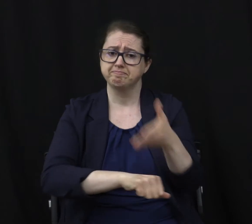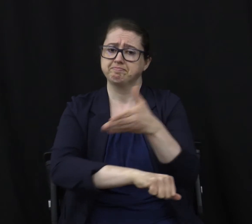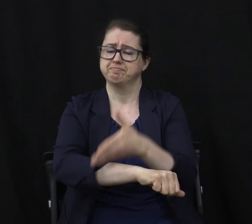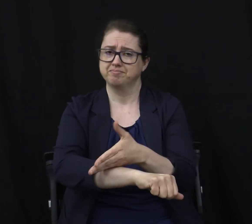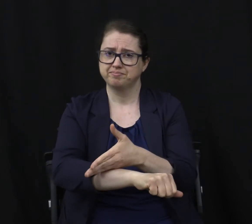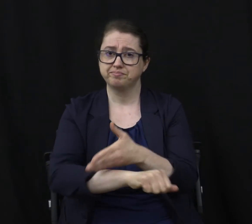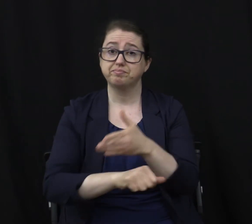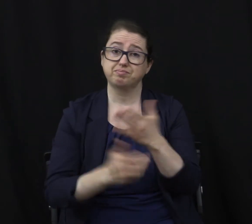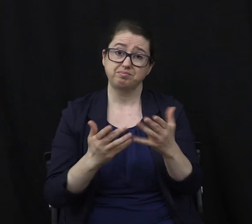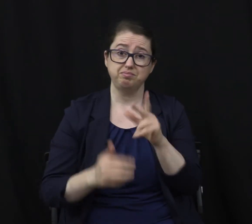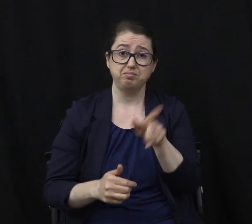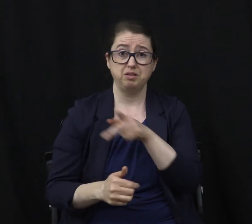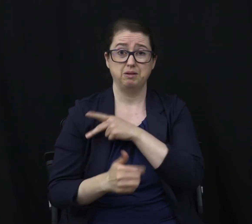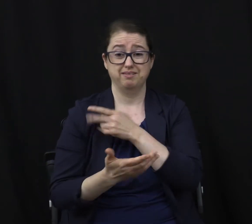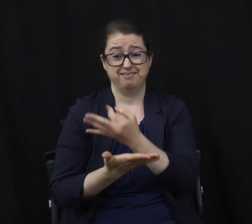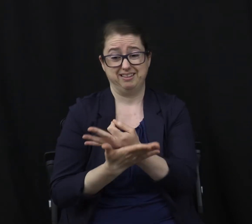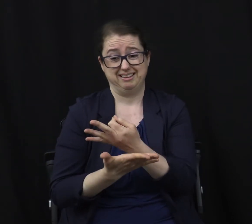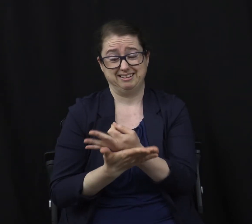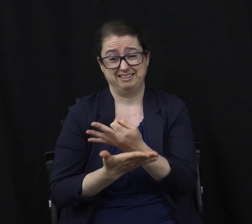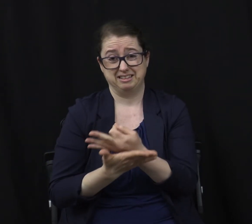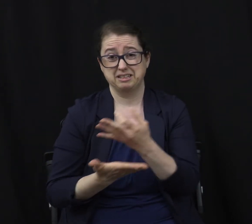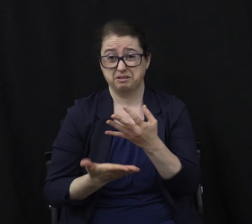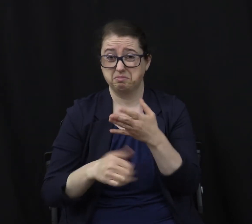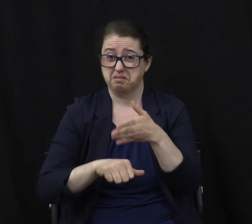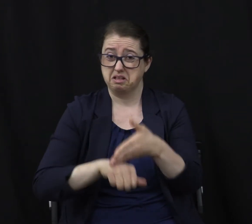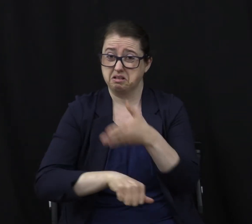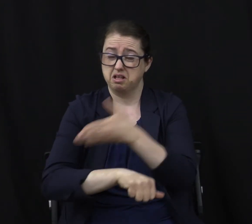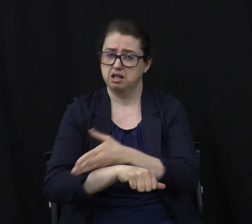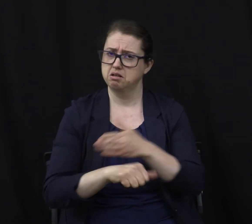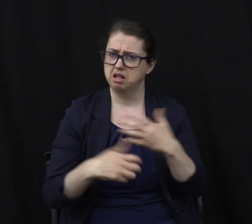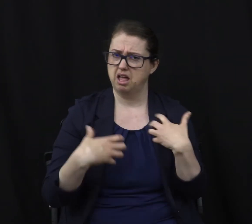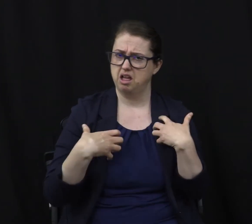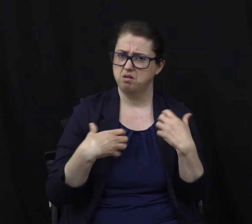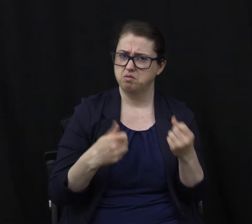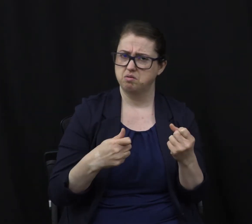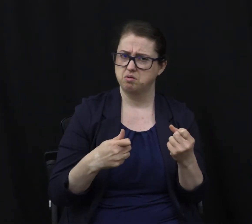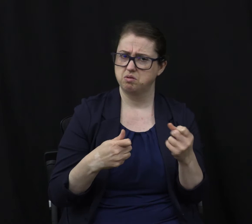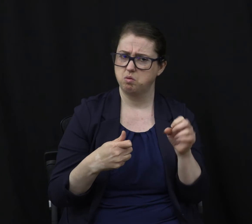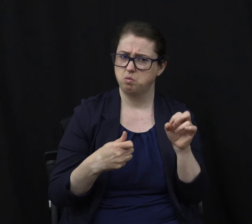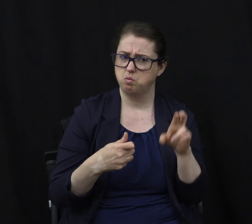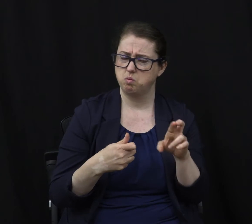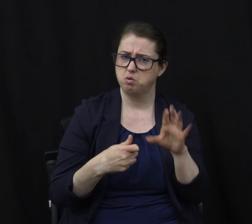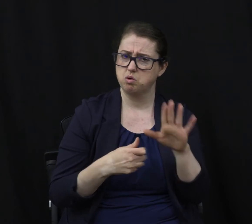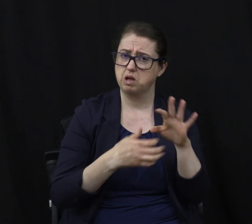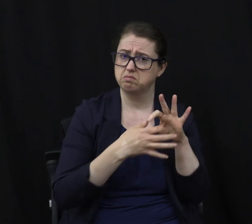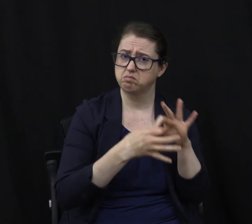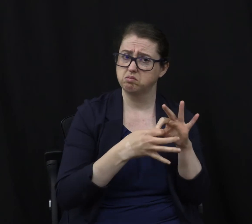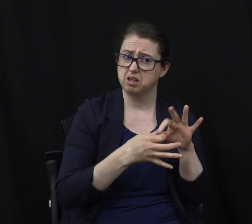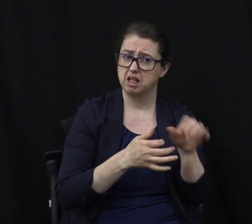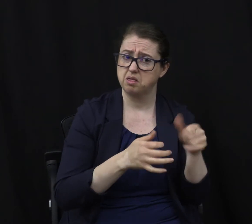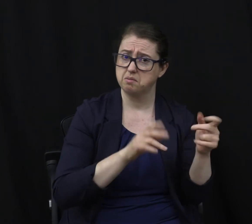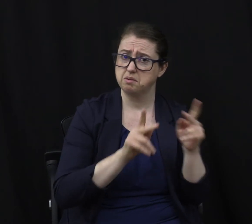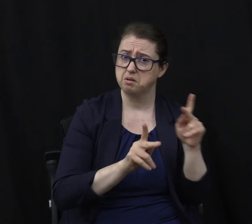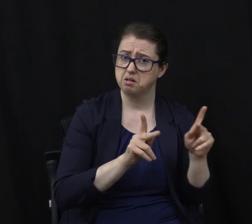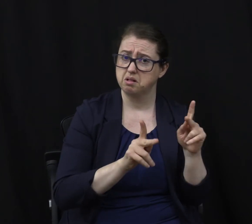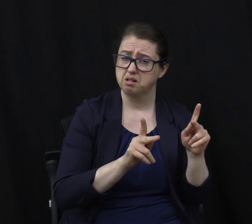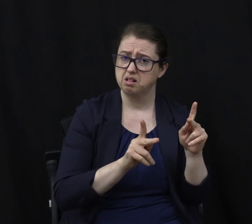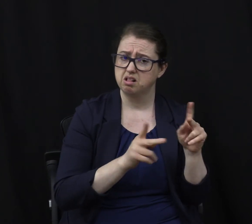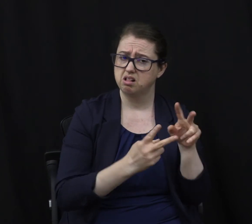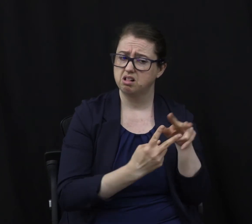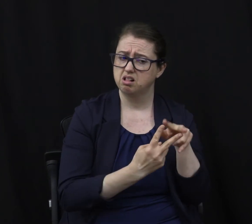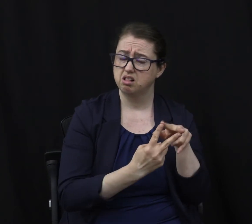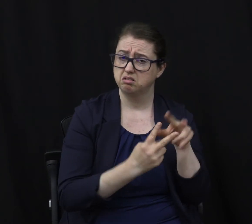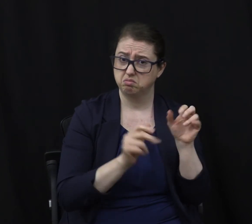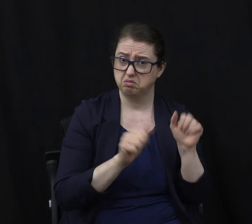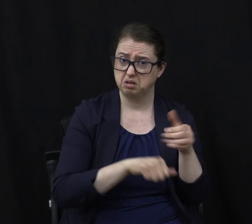finances. But what about our health or your relationships? Now, we may be strong in some of these